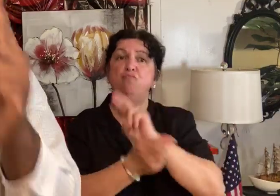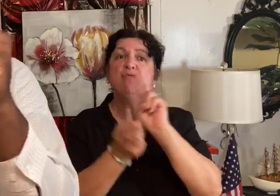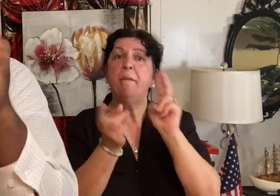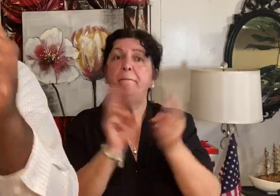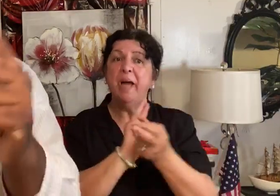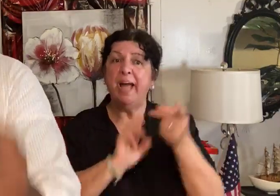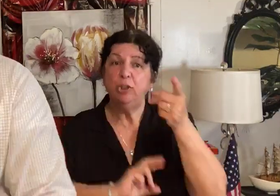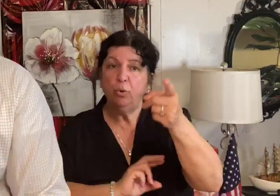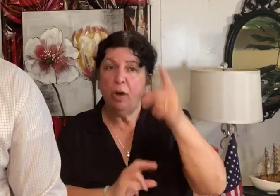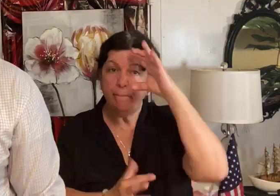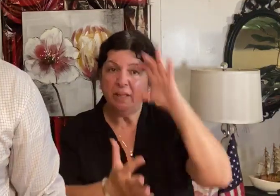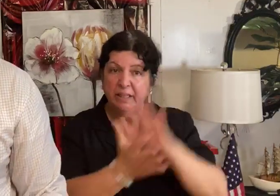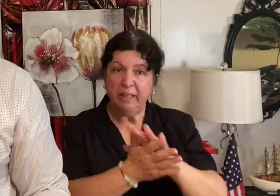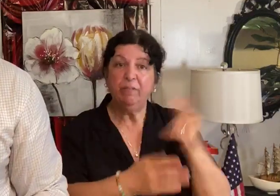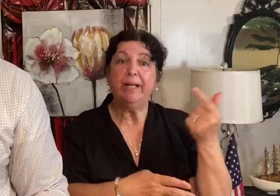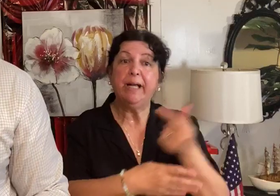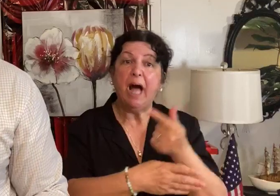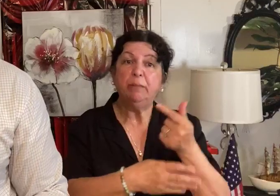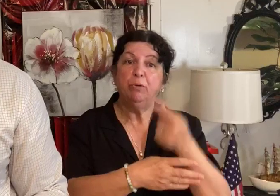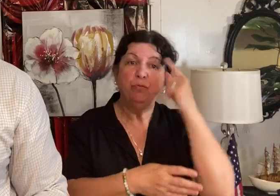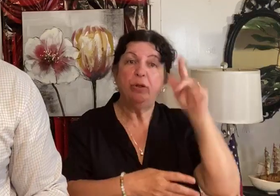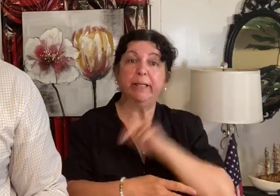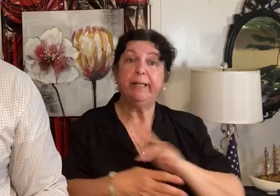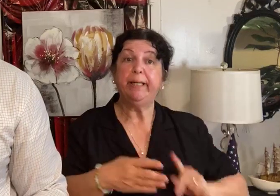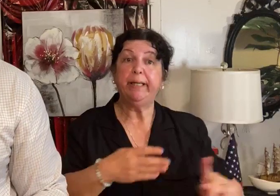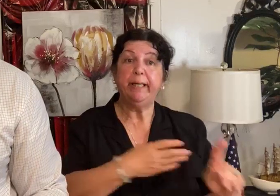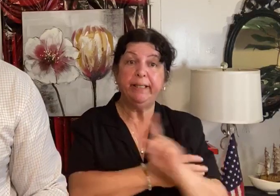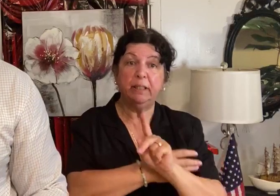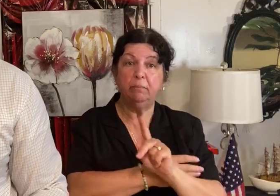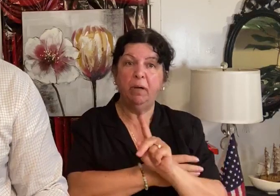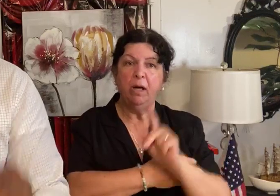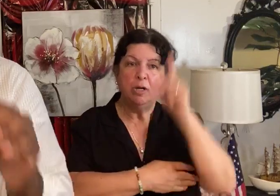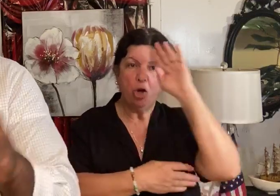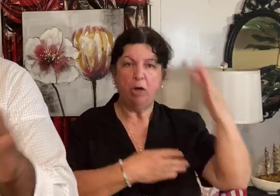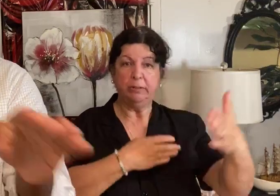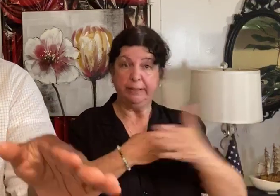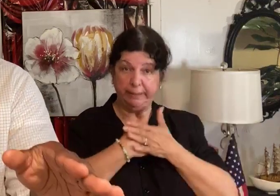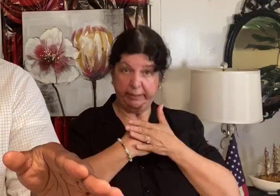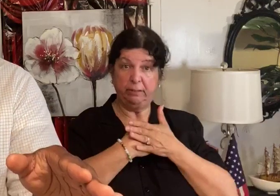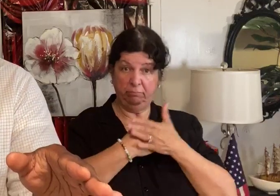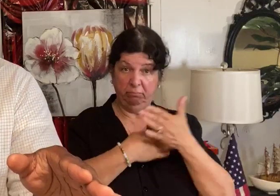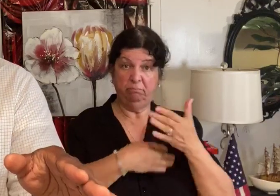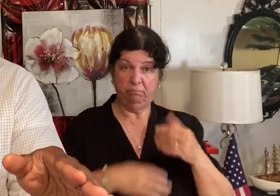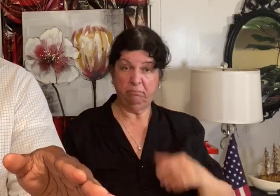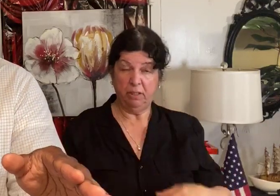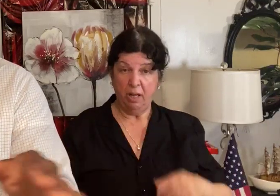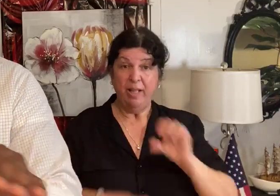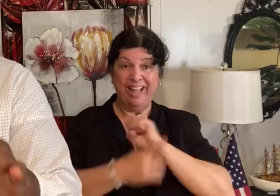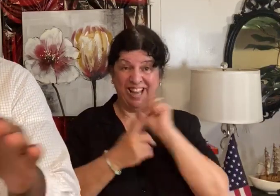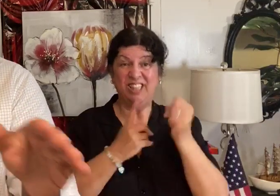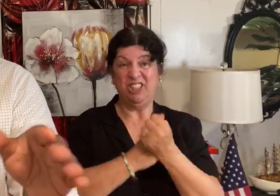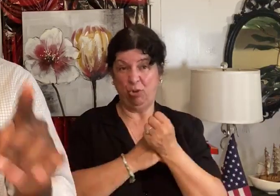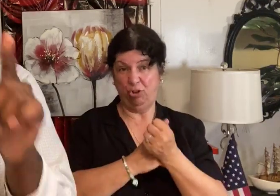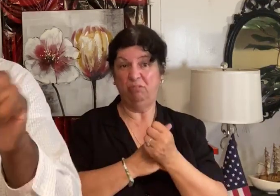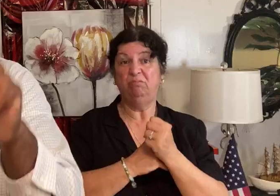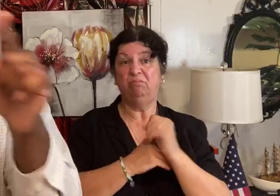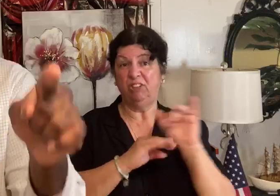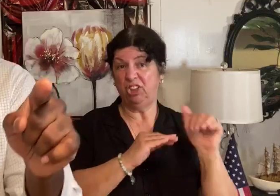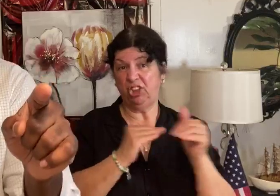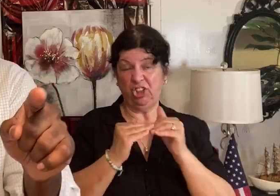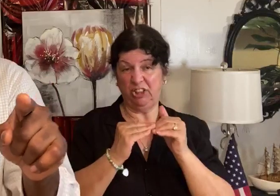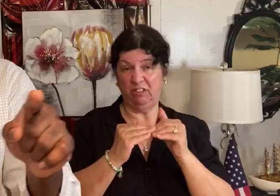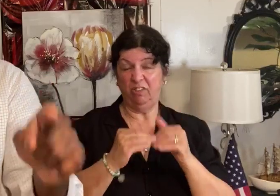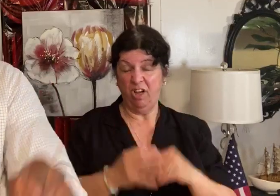ye and believe the gospel, for the kingdom of God is at hand. And believe me, they had social justice issues, but Jesus did